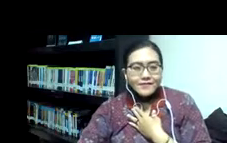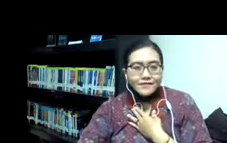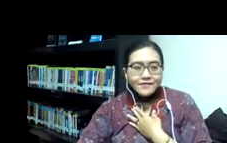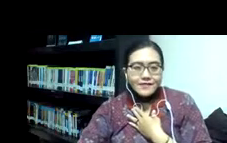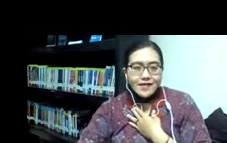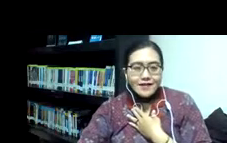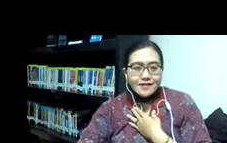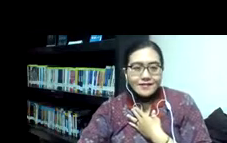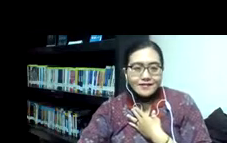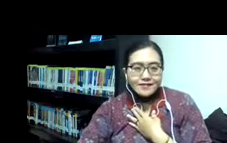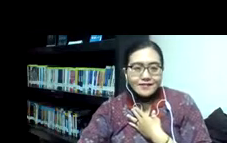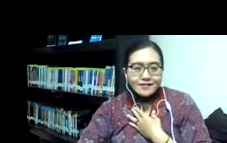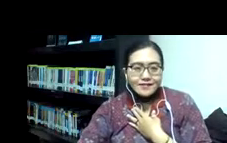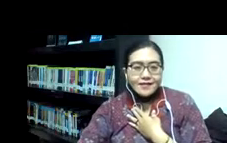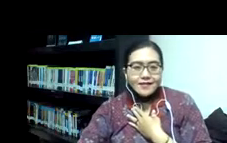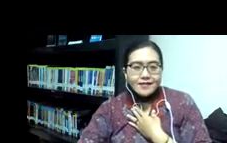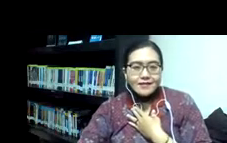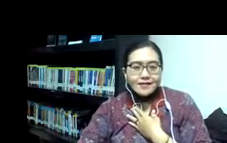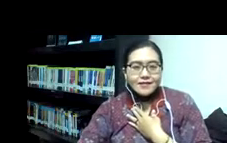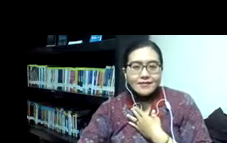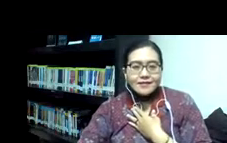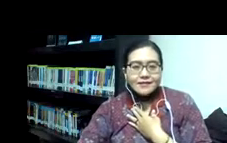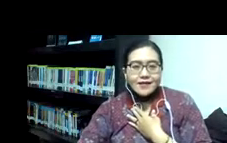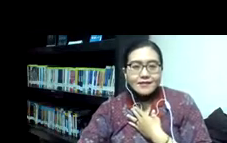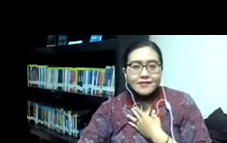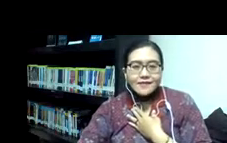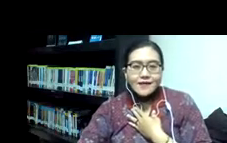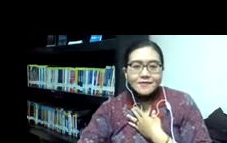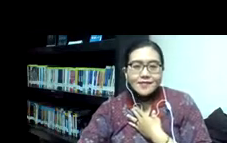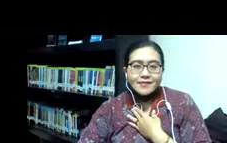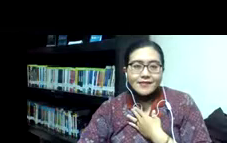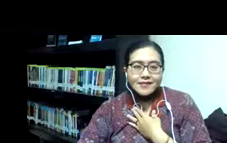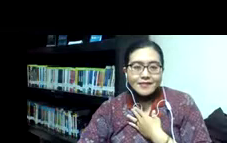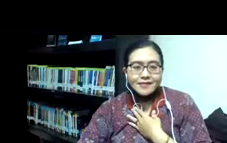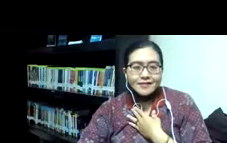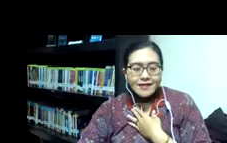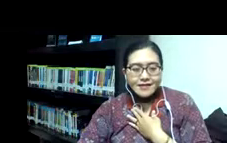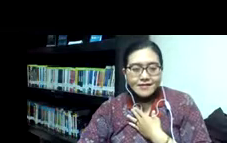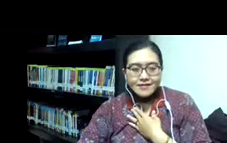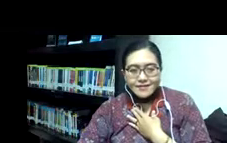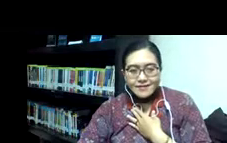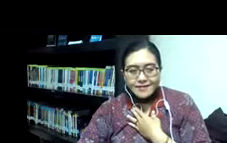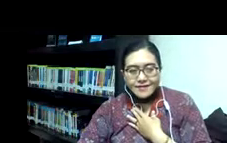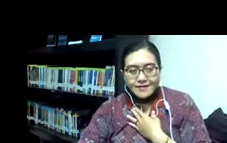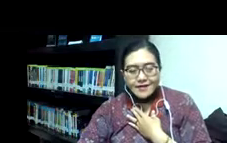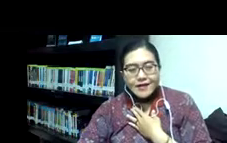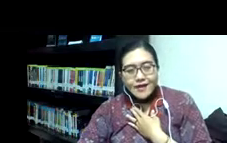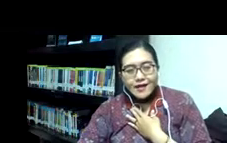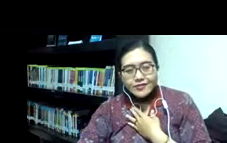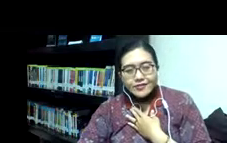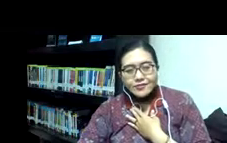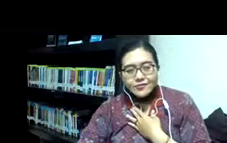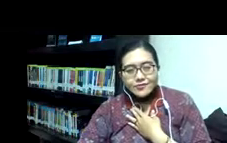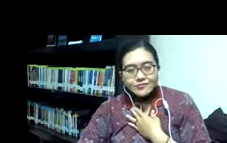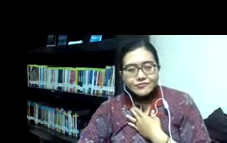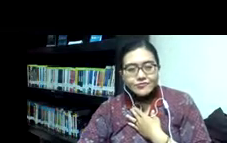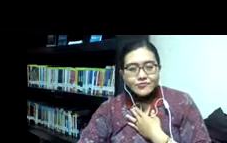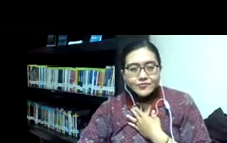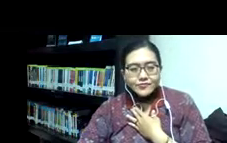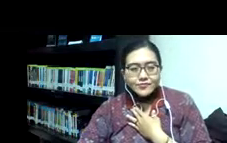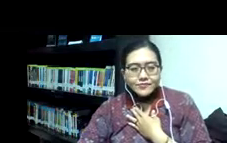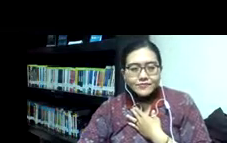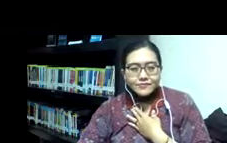And the fifth sign, that is other farming related signs, I